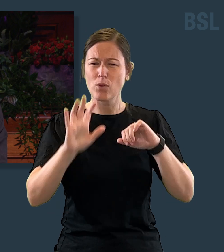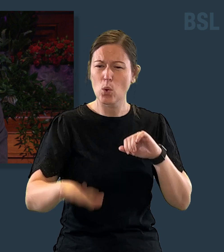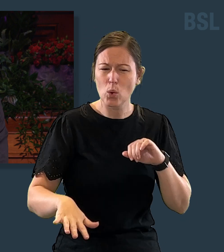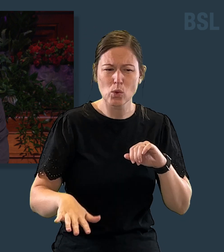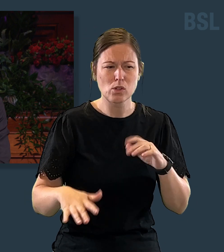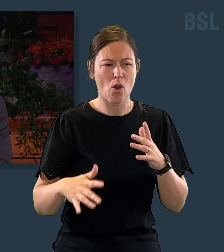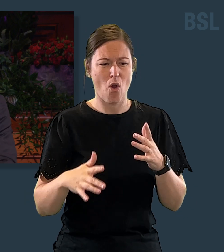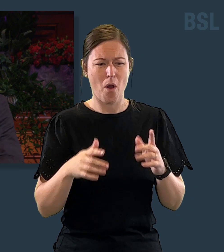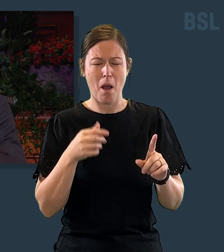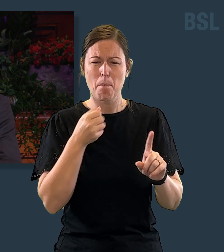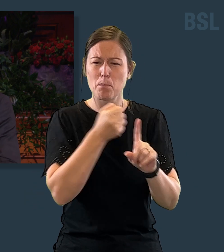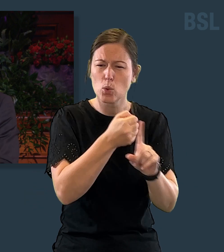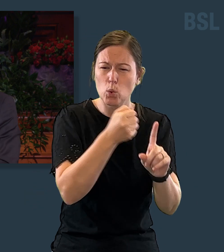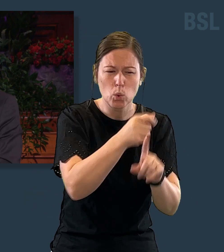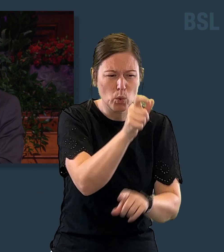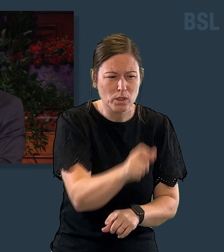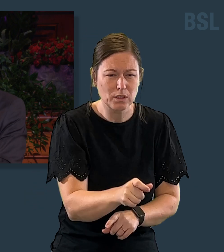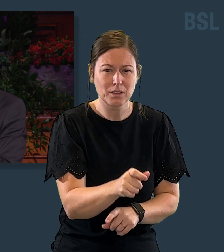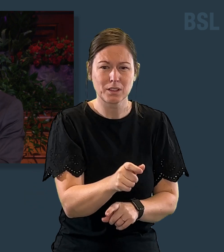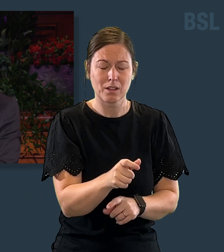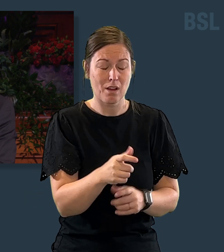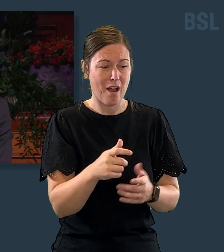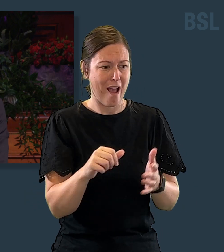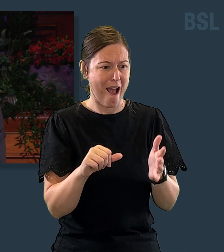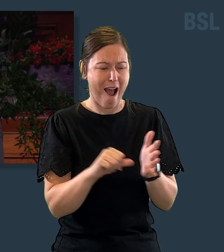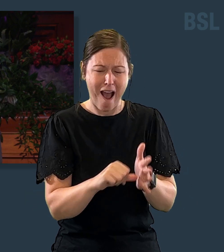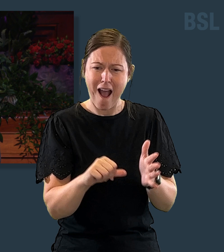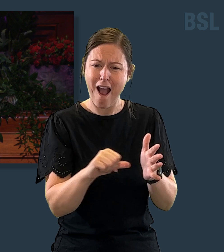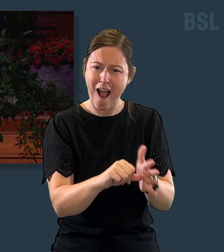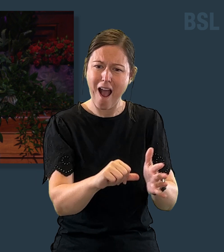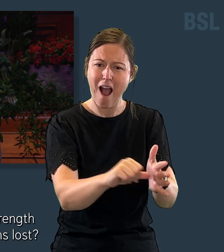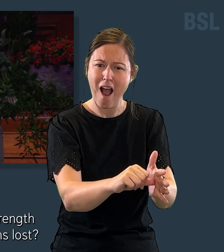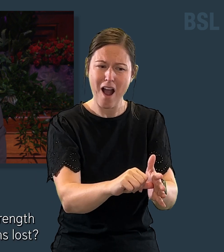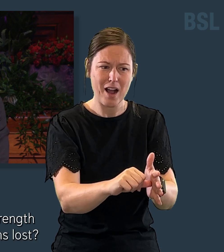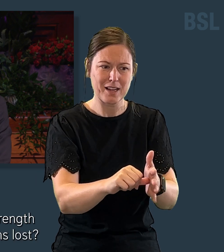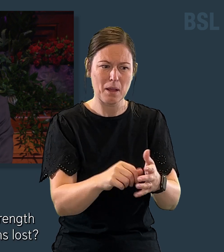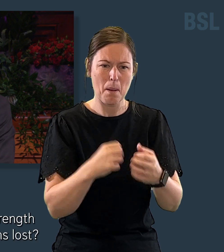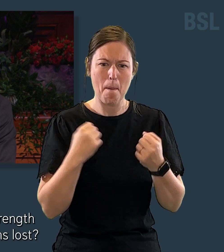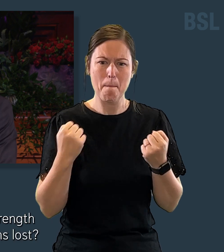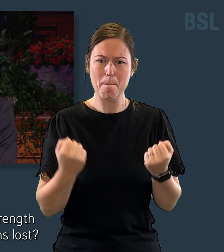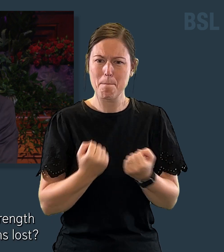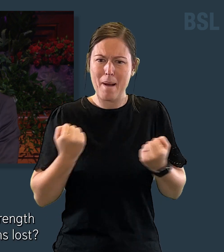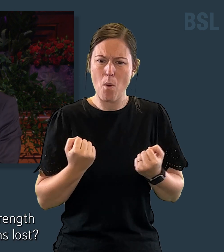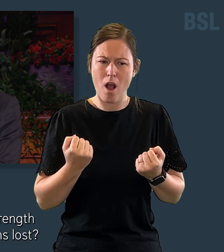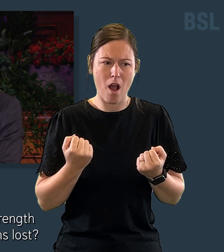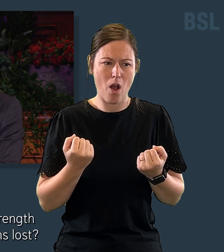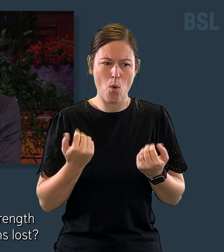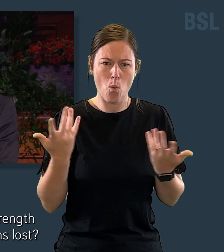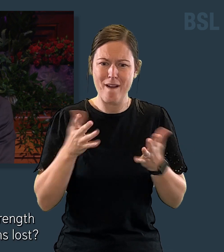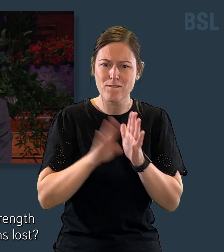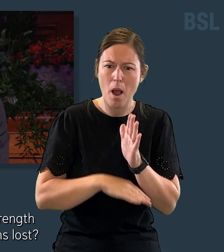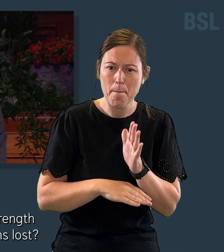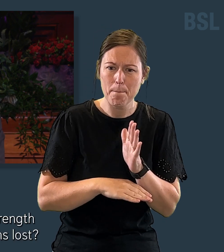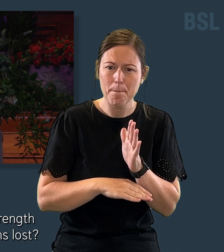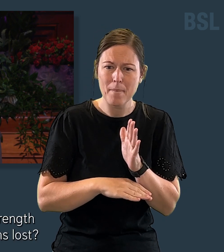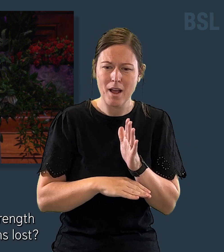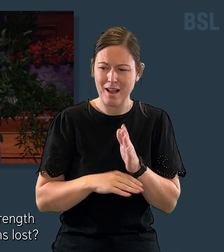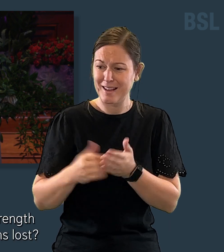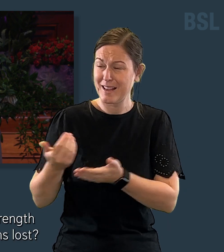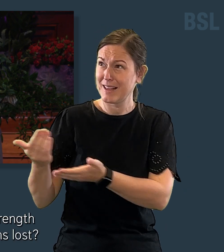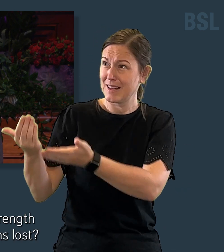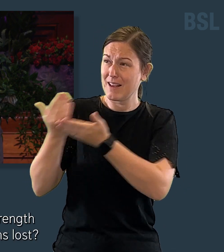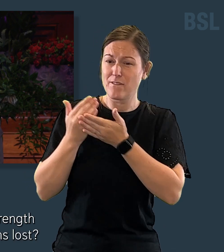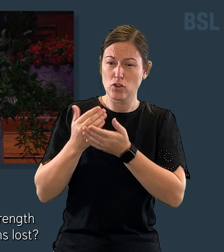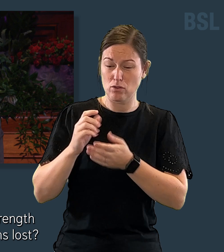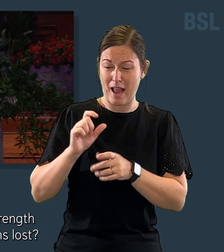abuse. What gives them the power to go through her things? What gives an extra layer of strength to go on